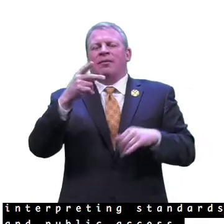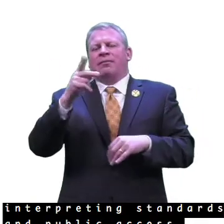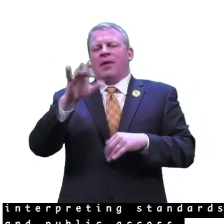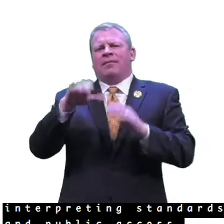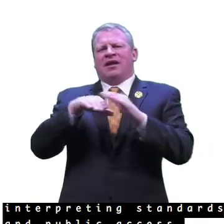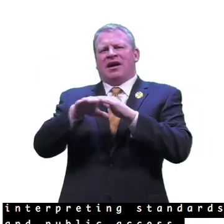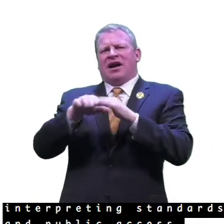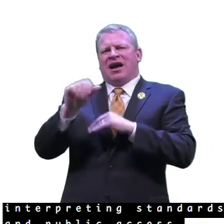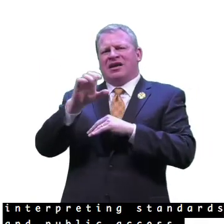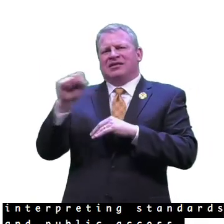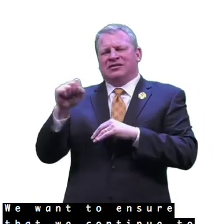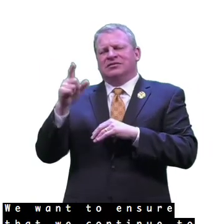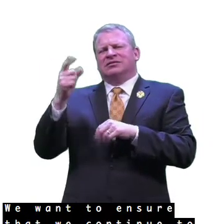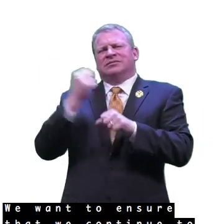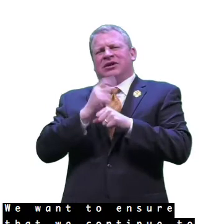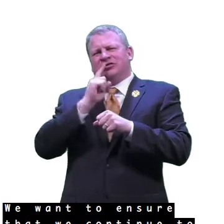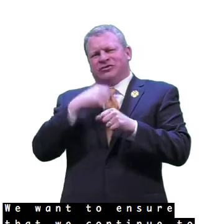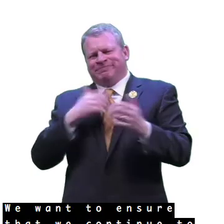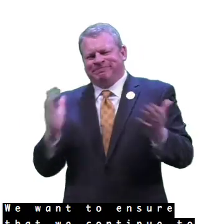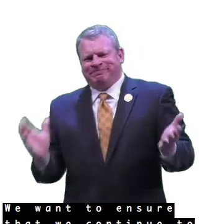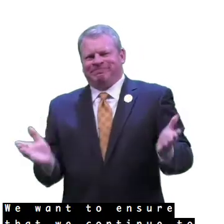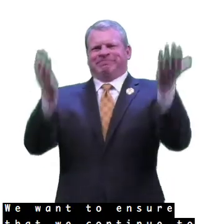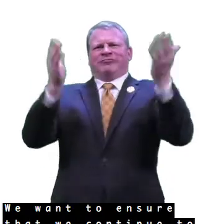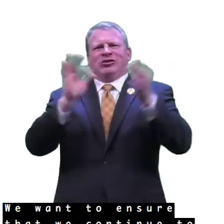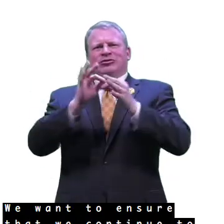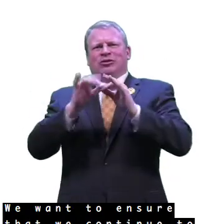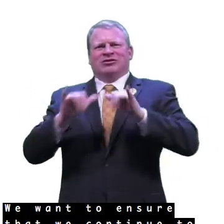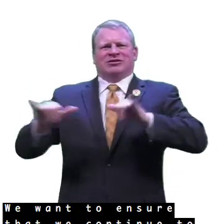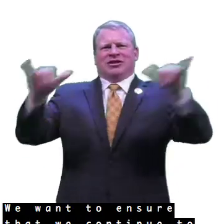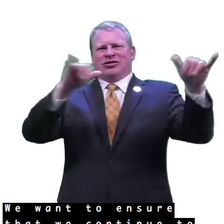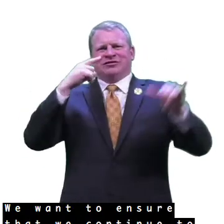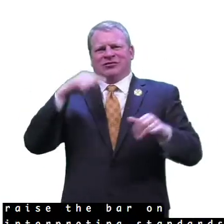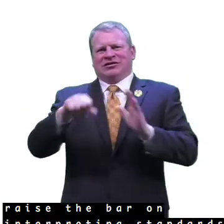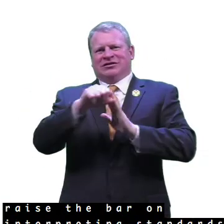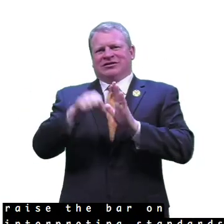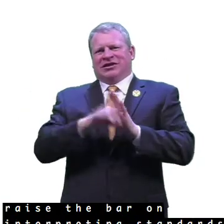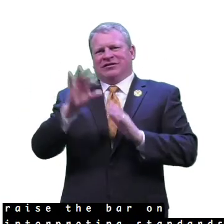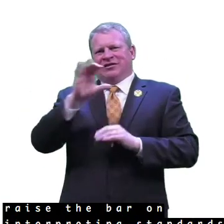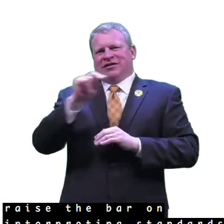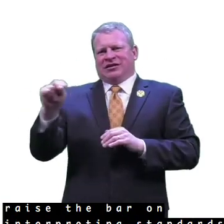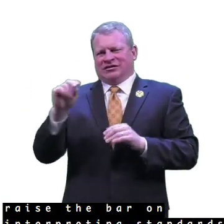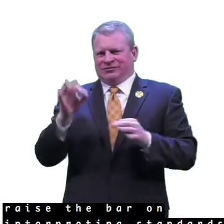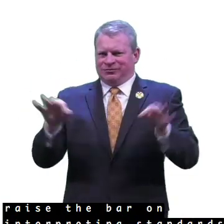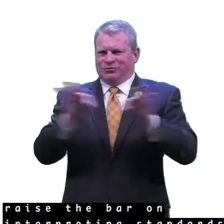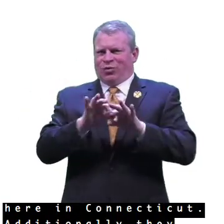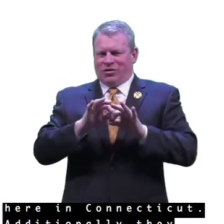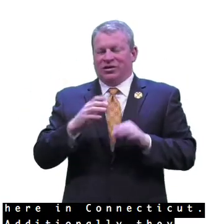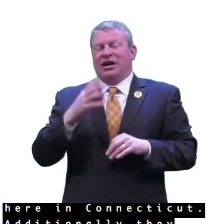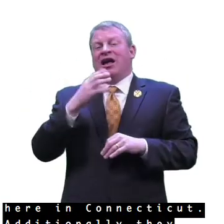and public access. We want to ensure that we continue to raise the bar on interpreting standards here in